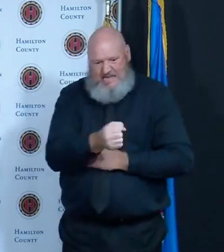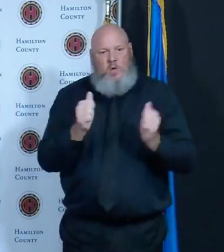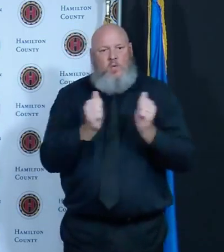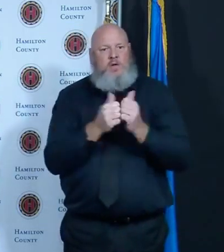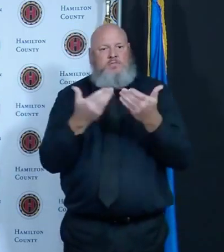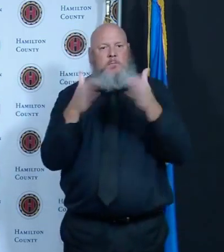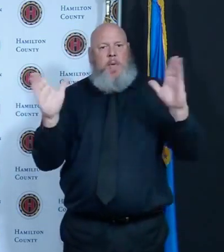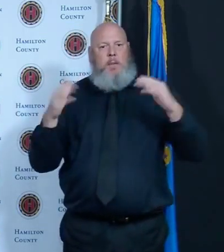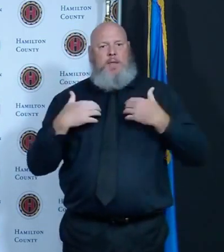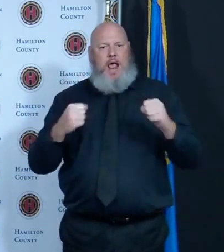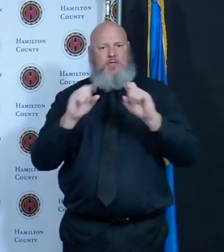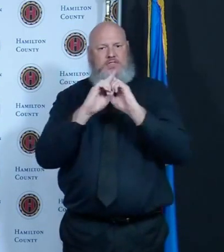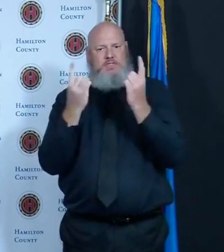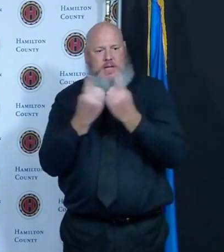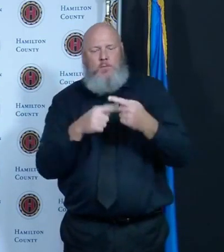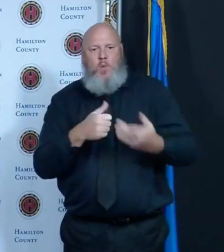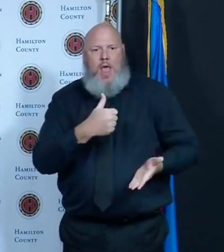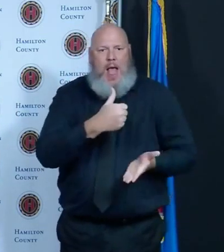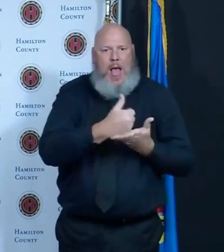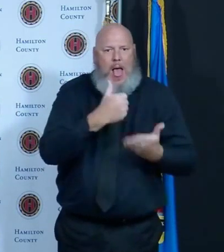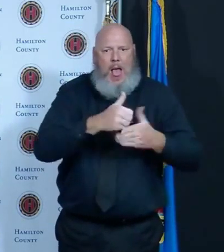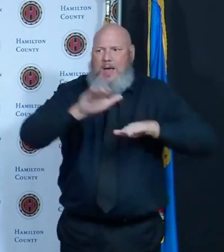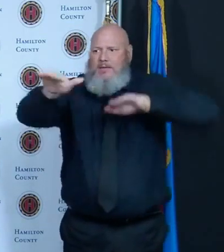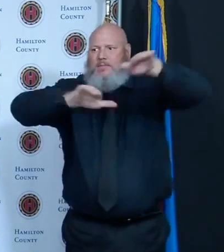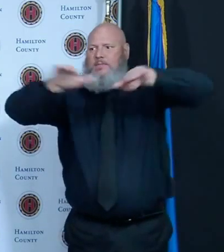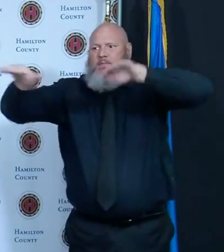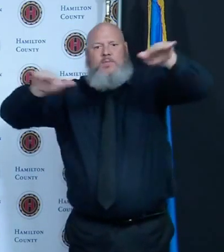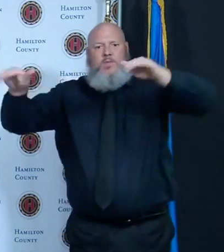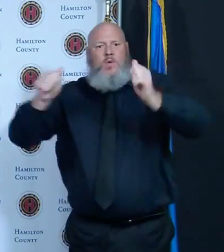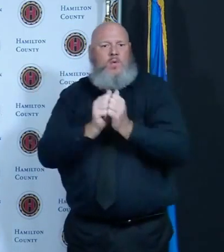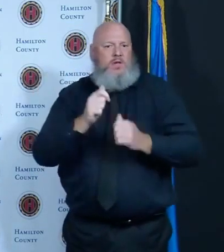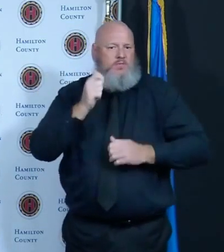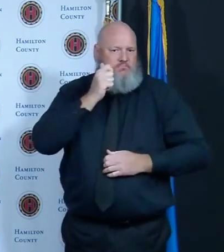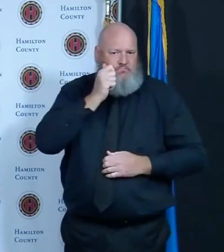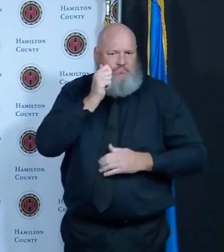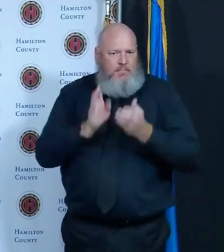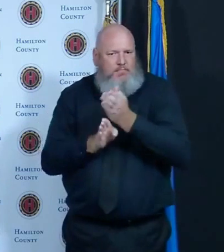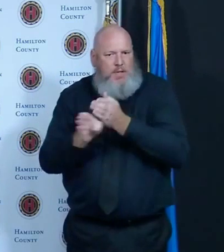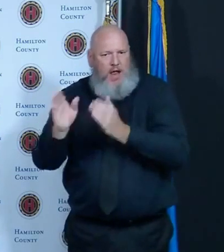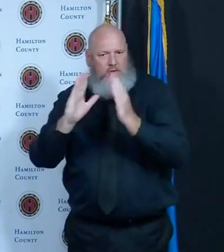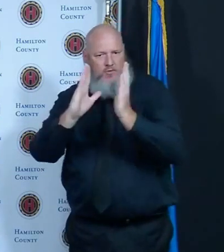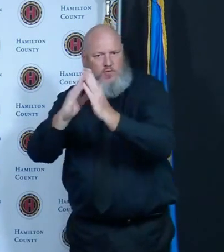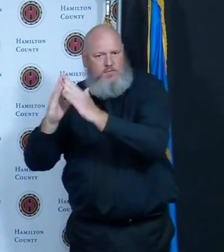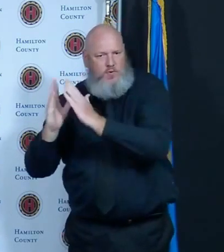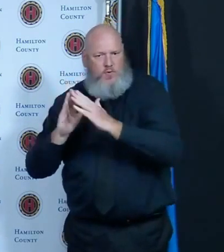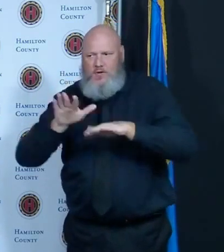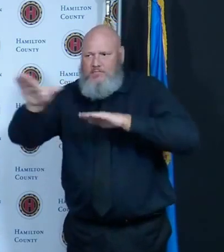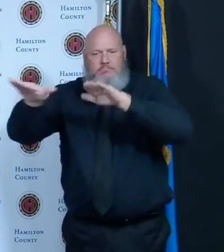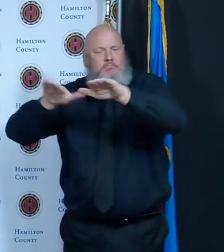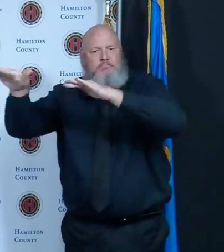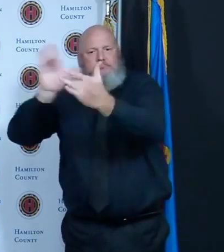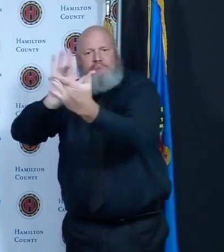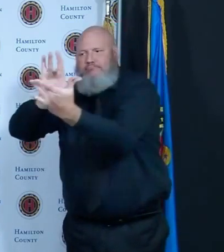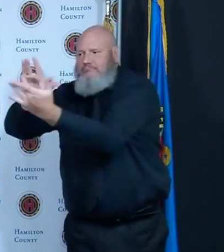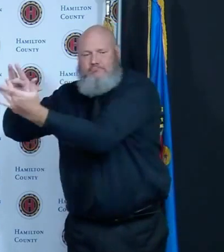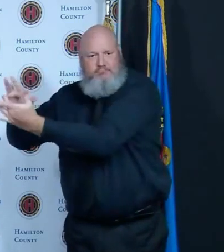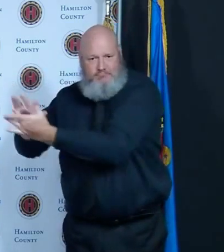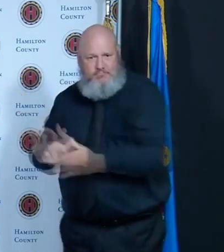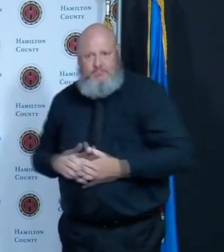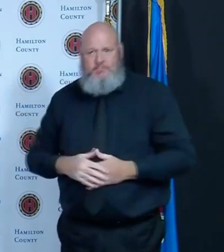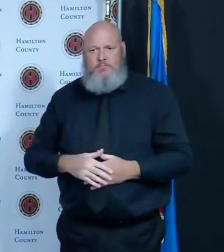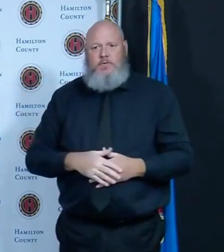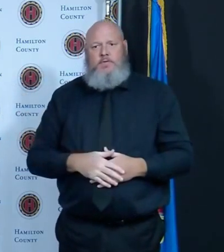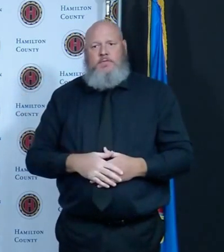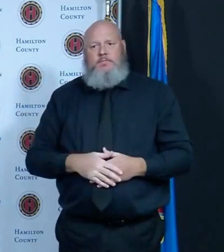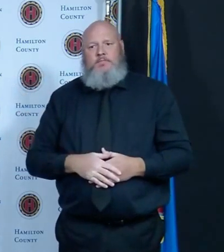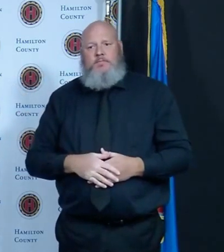County. The redeployment of Robert is an example of how we are shifting our people and resources to enhance our